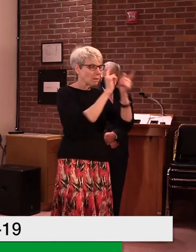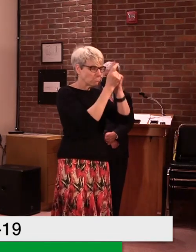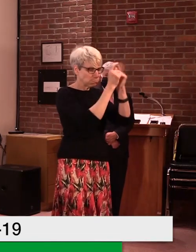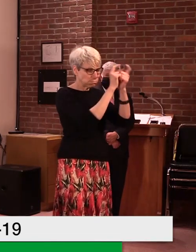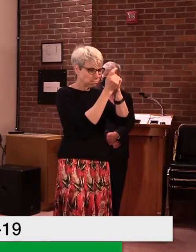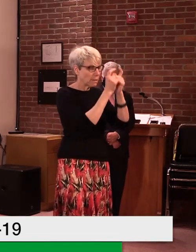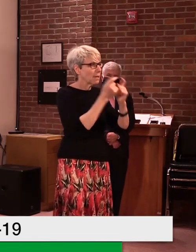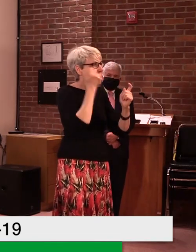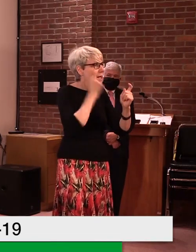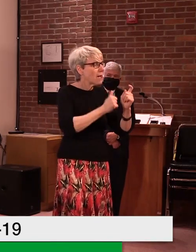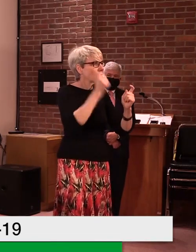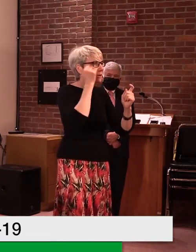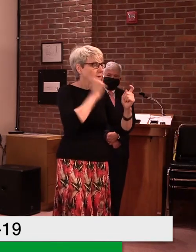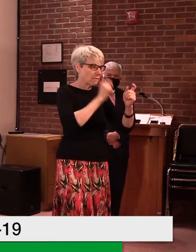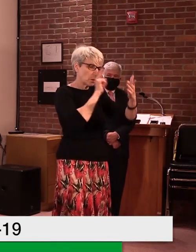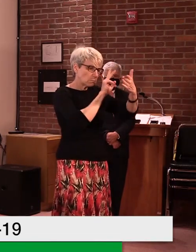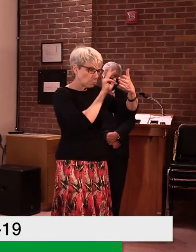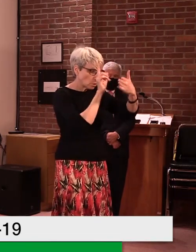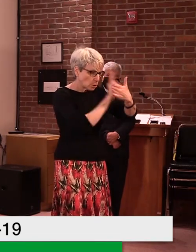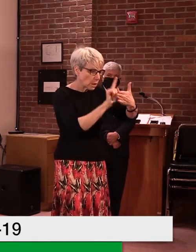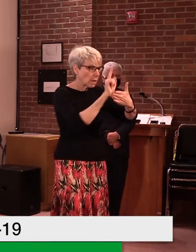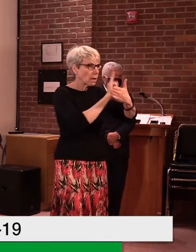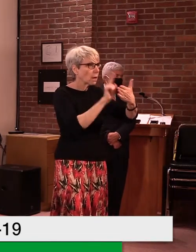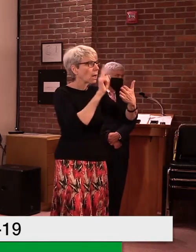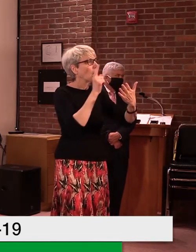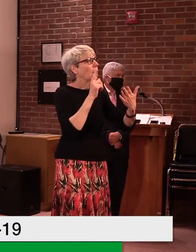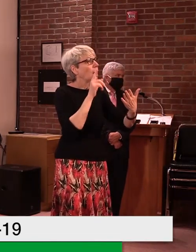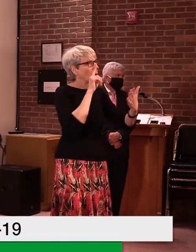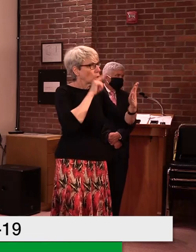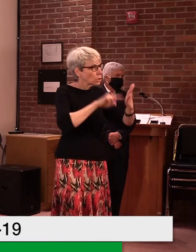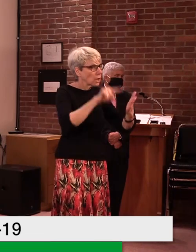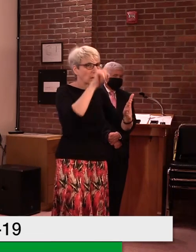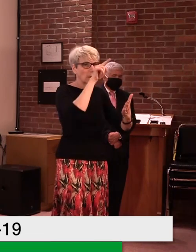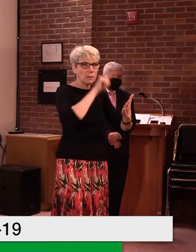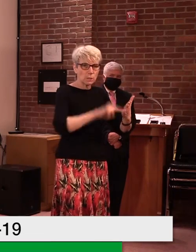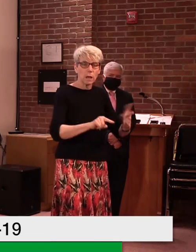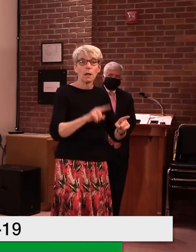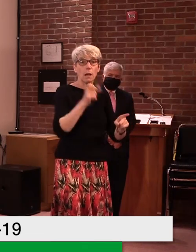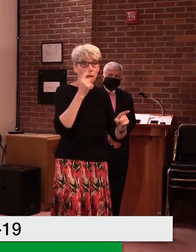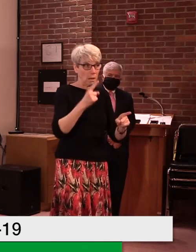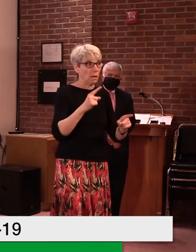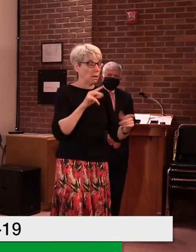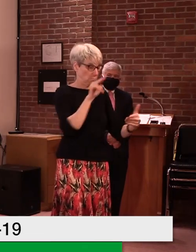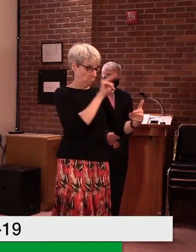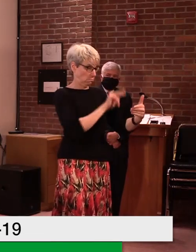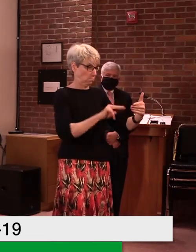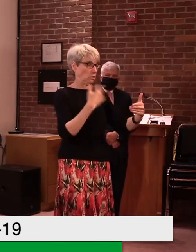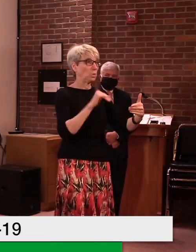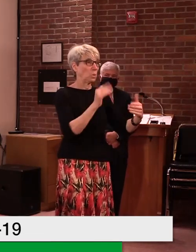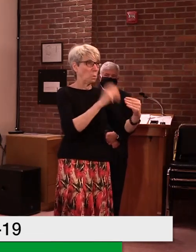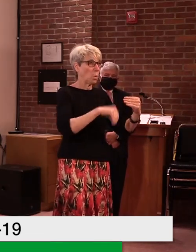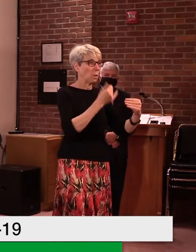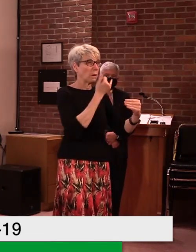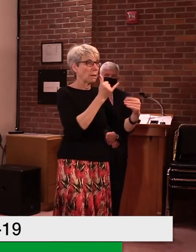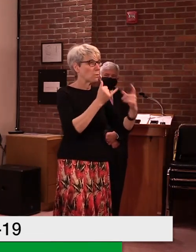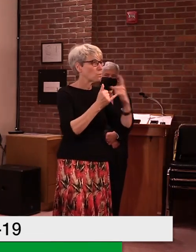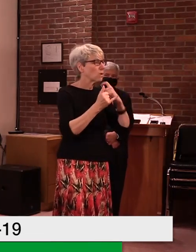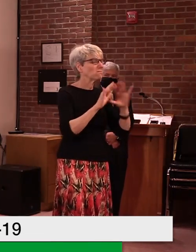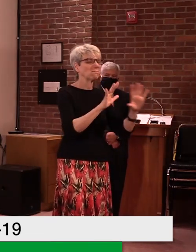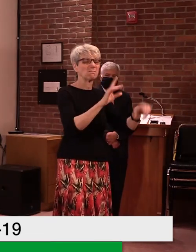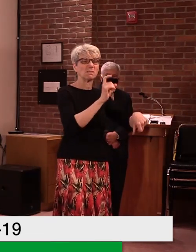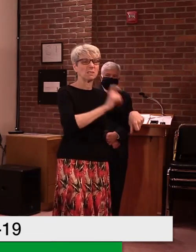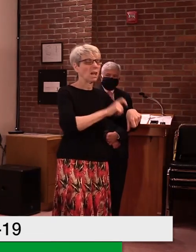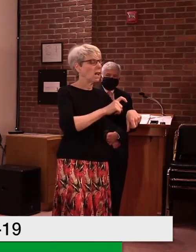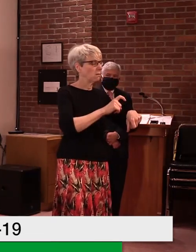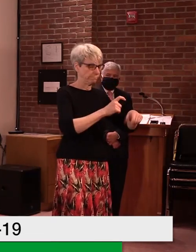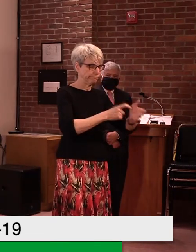basis. And that's what gave me cause for concern and thought it necessary that we take a different approach. Because when you look